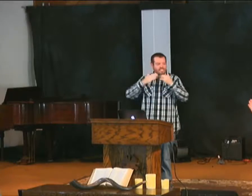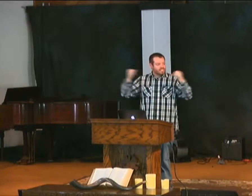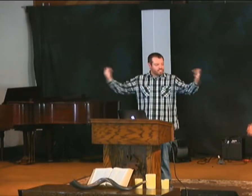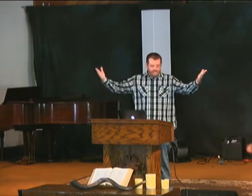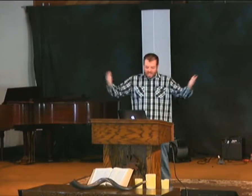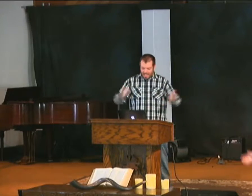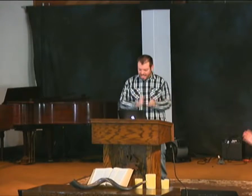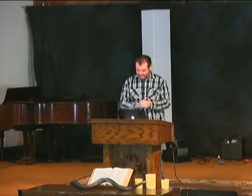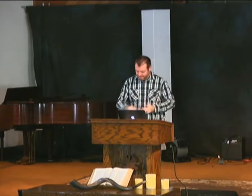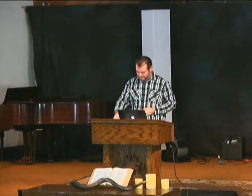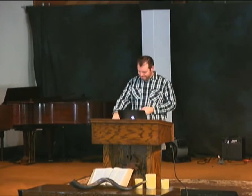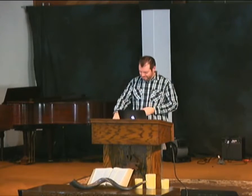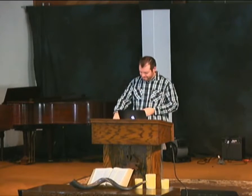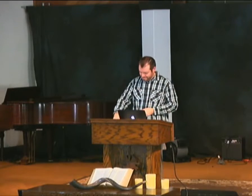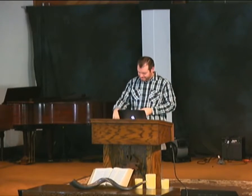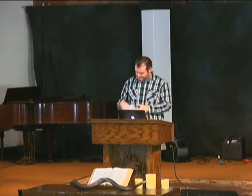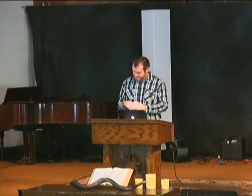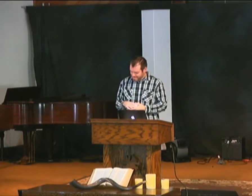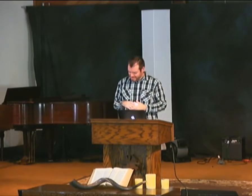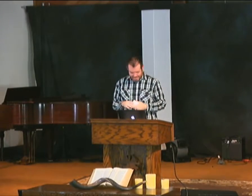card. Good job.